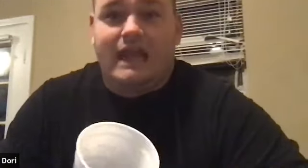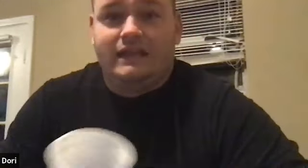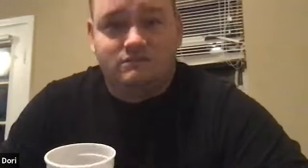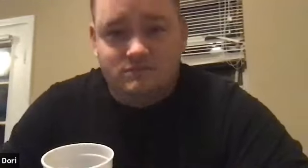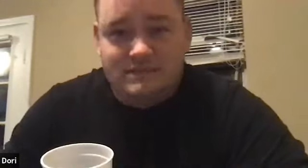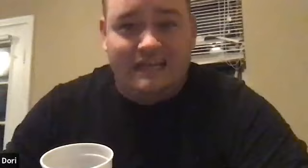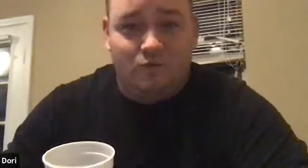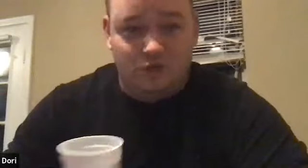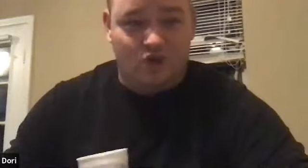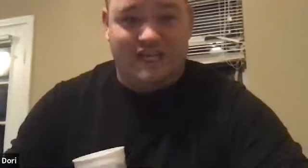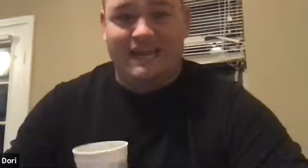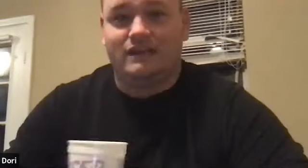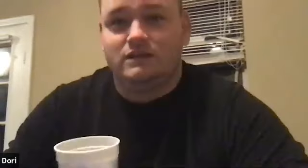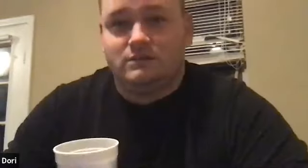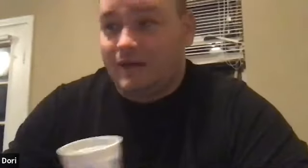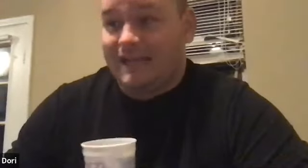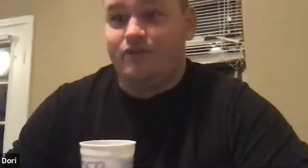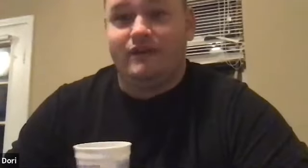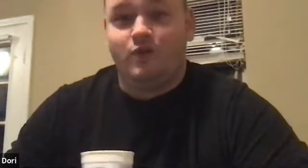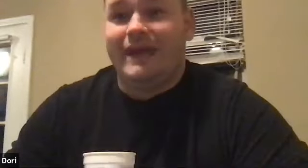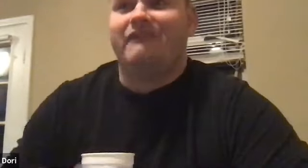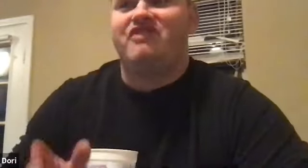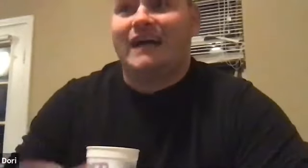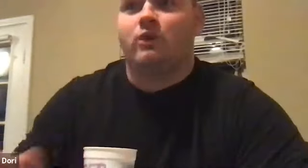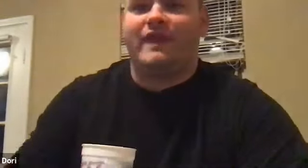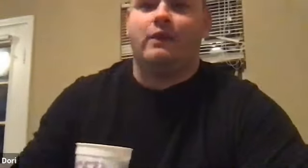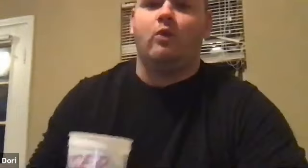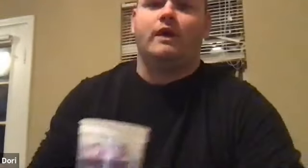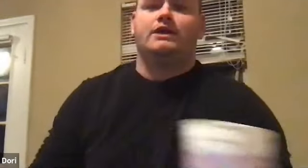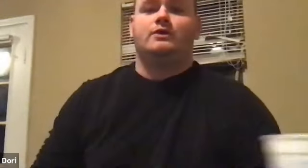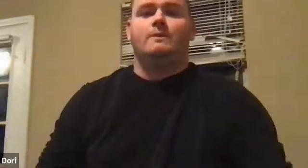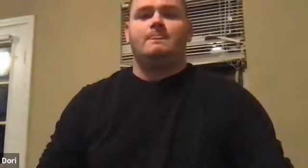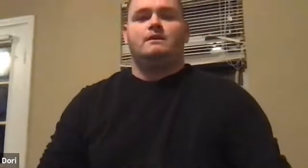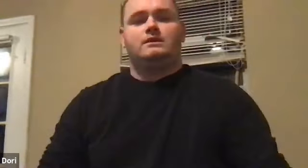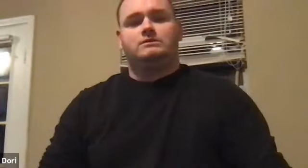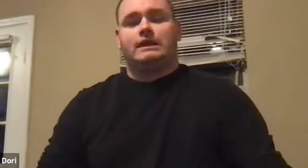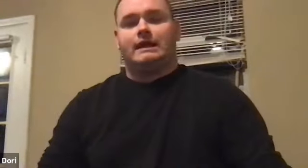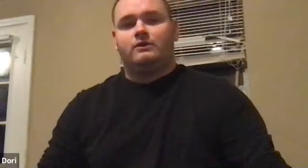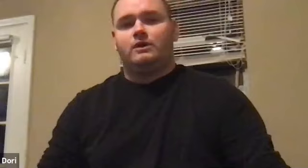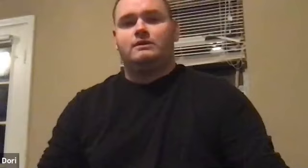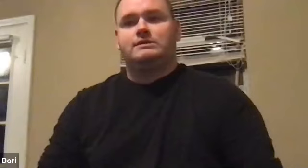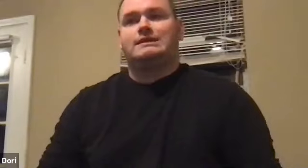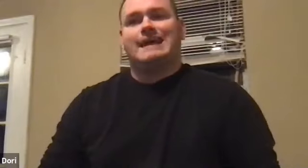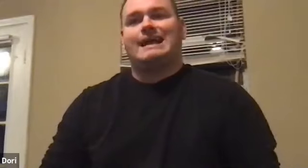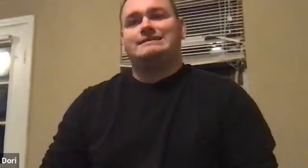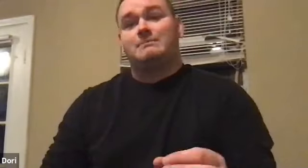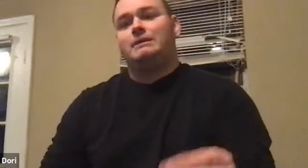8, 10 when you were a kid? Why not get rid of you then if that's what they were wanting to do? He was like, I don't know. And I was like, exactly. Somebody